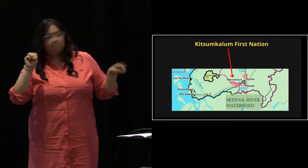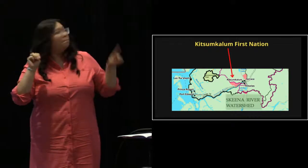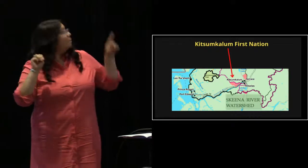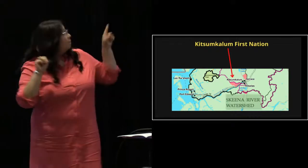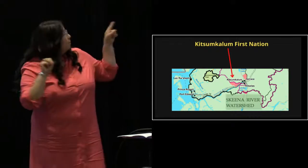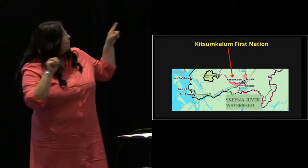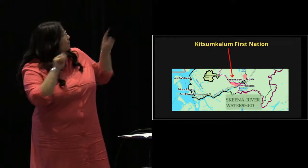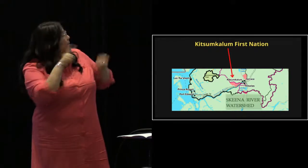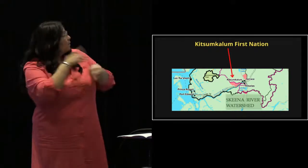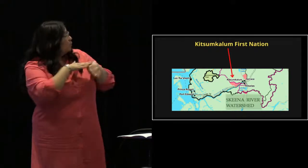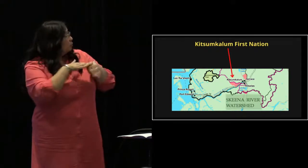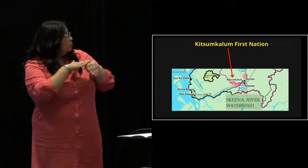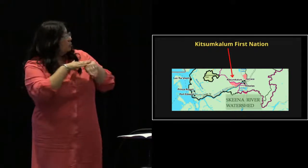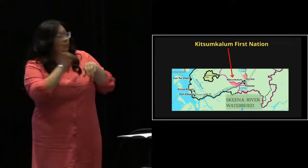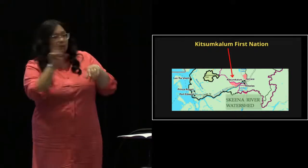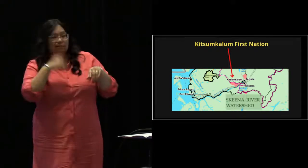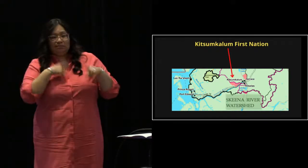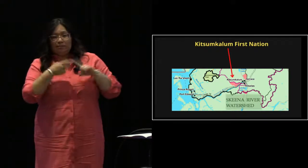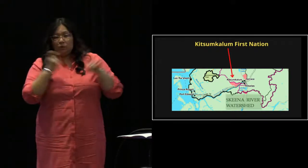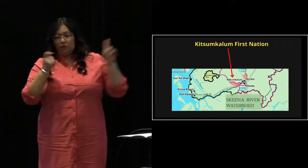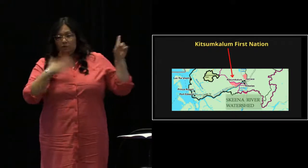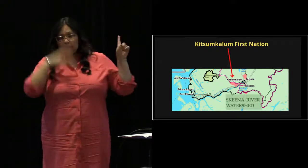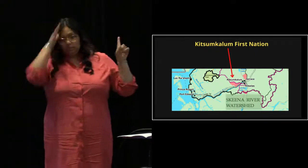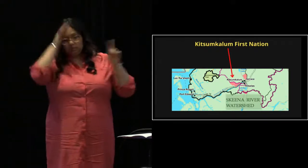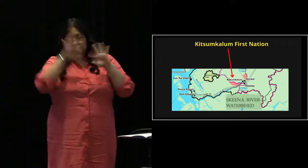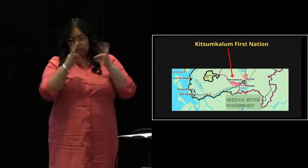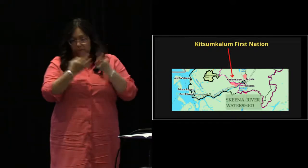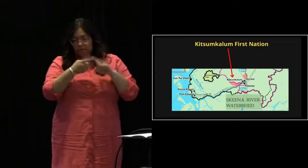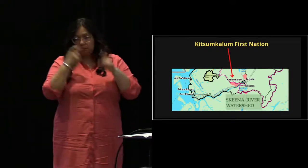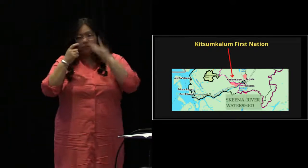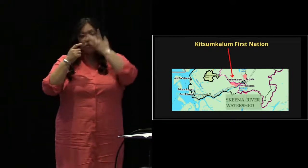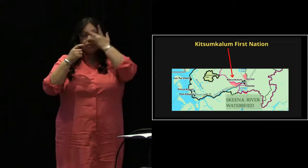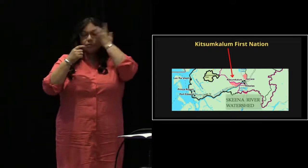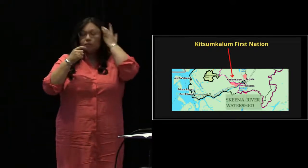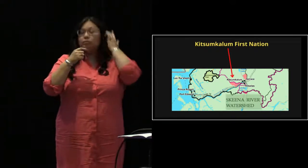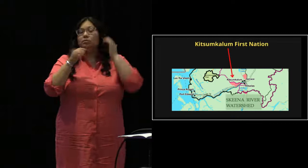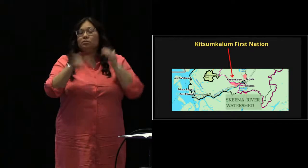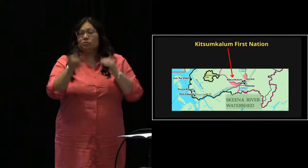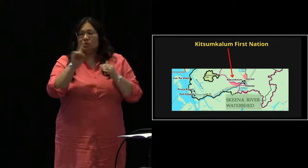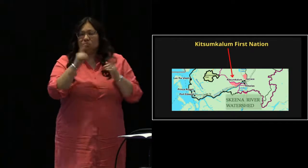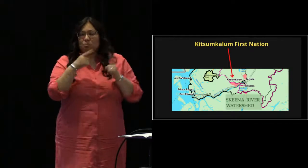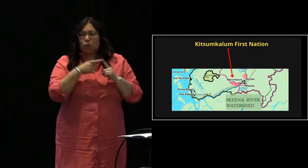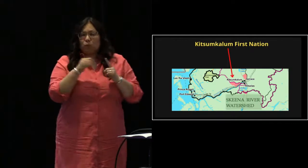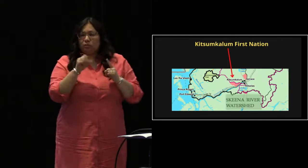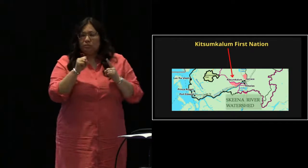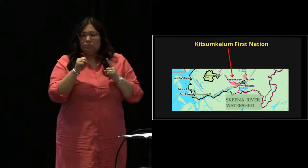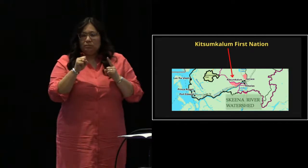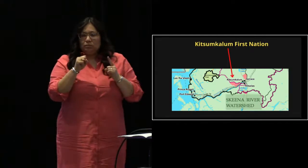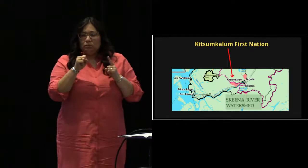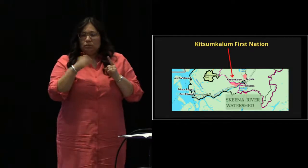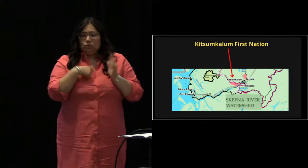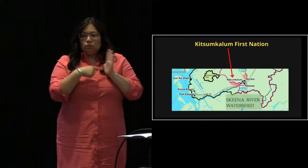For the Kitsalam First Nation, where my father is from and his family,